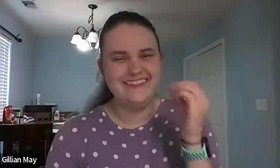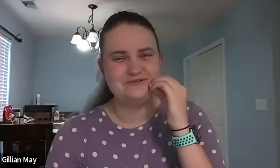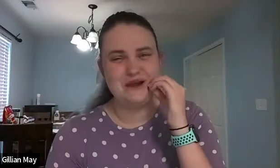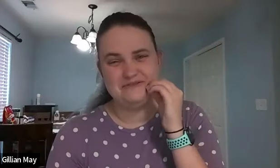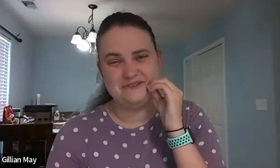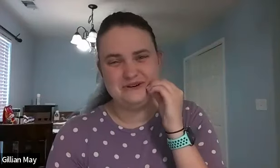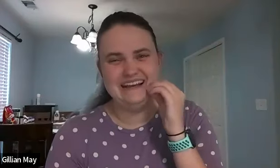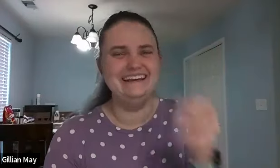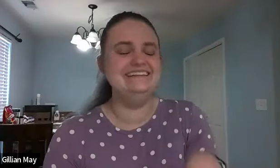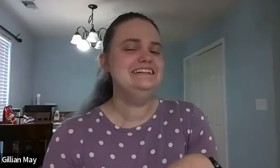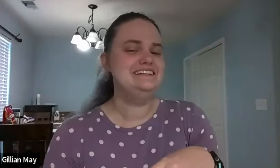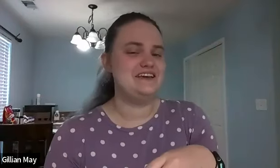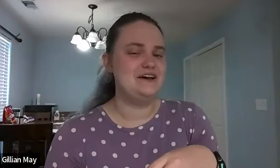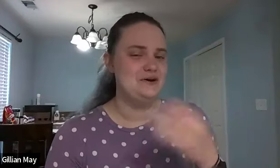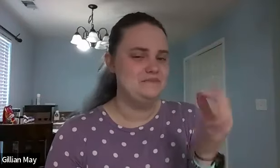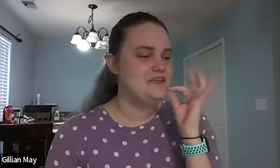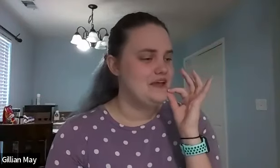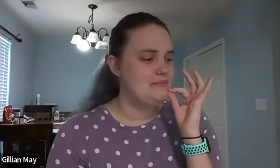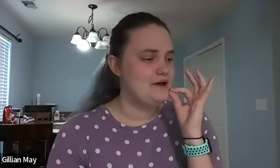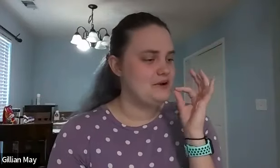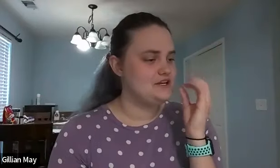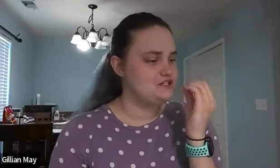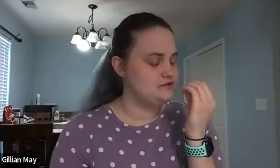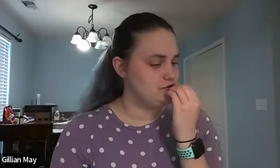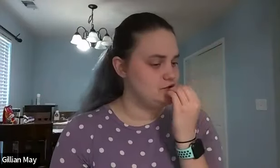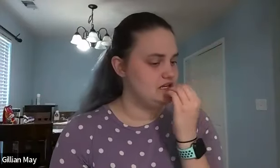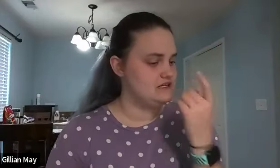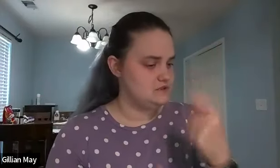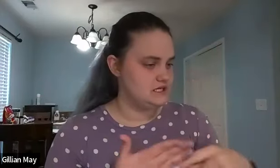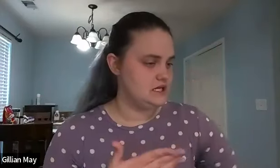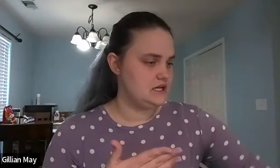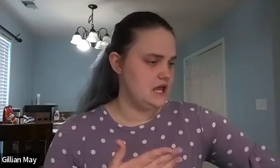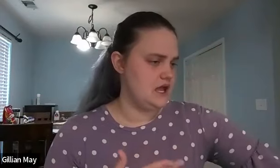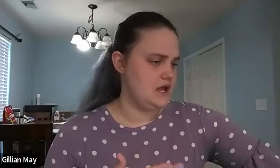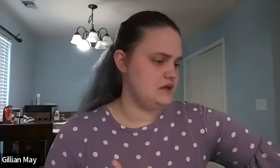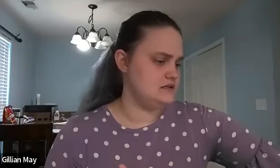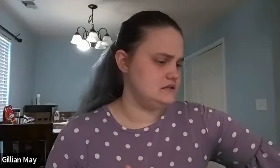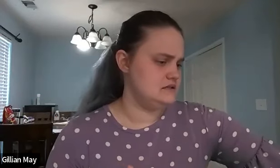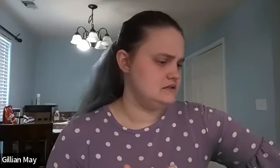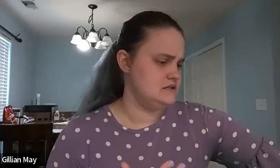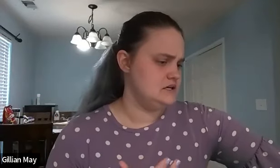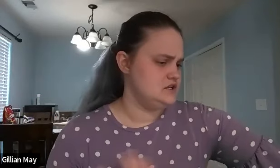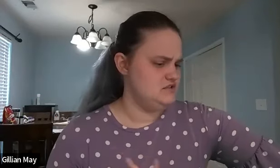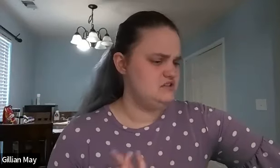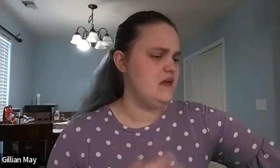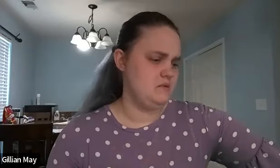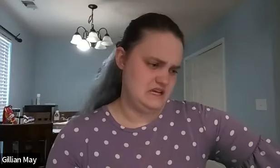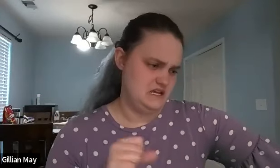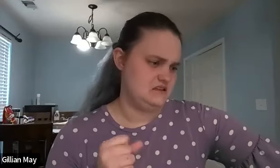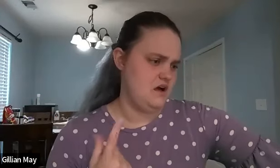That's why I went food. So, but we're gonna do food next week, and usually that one takes a